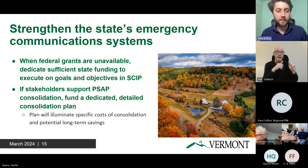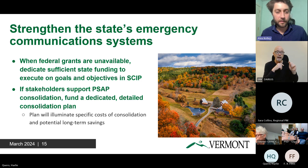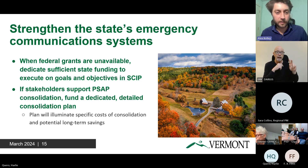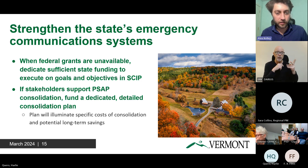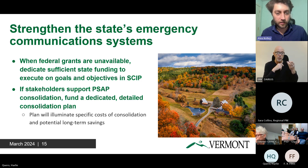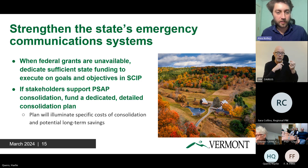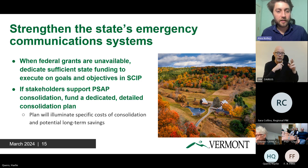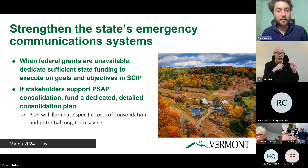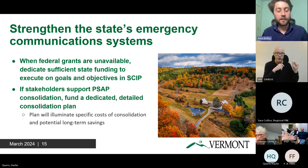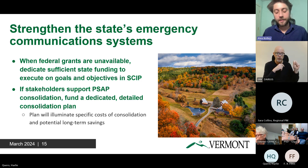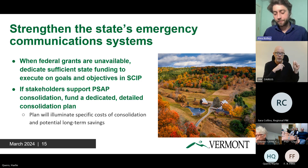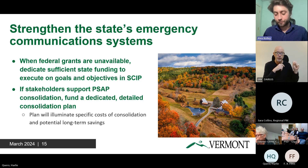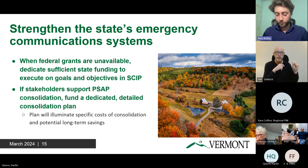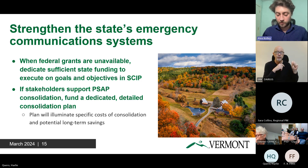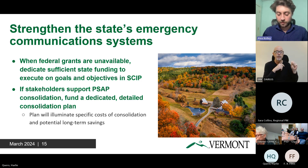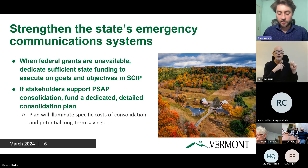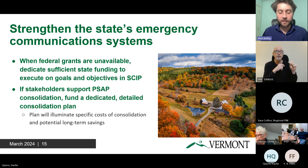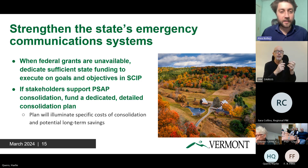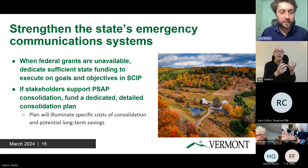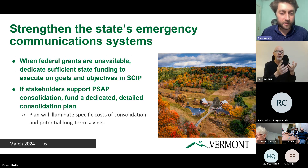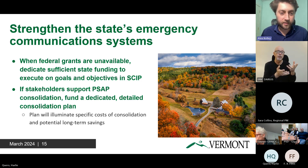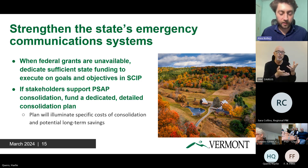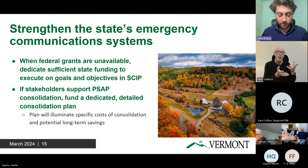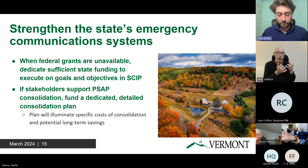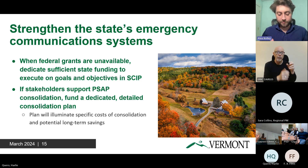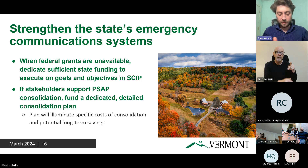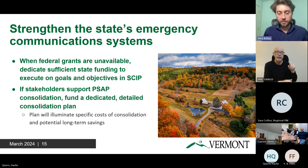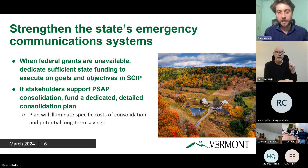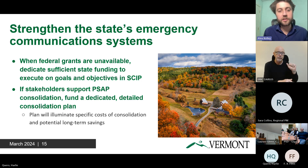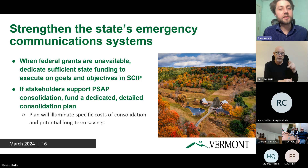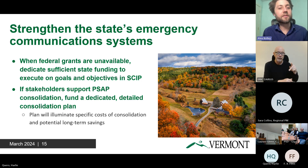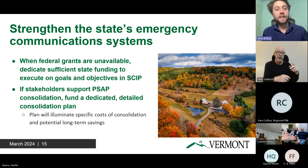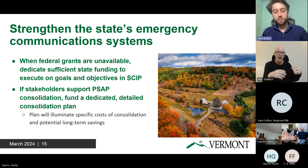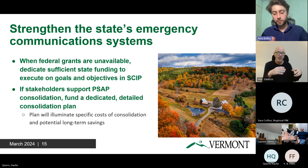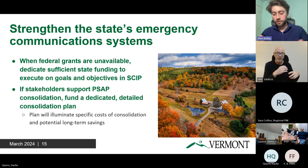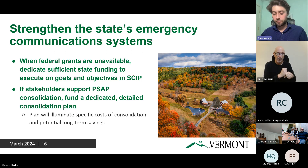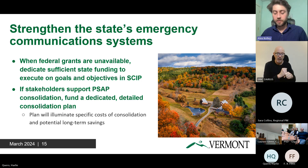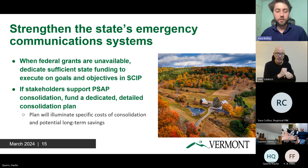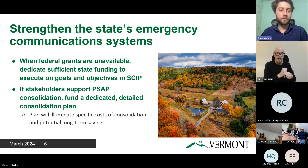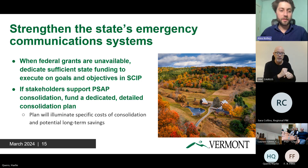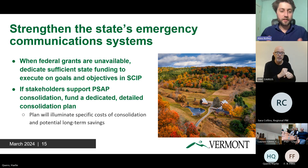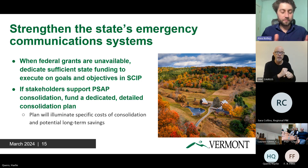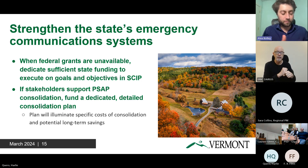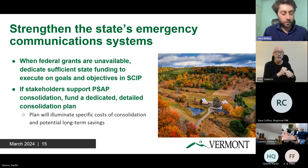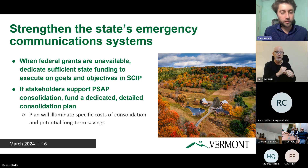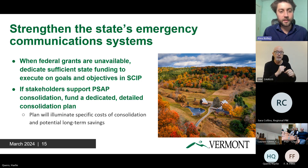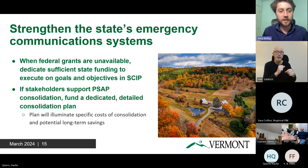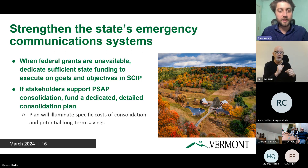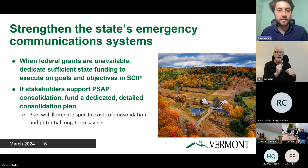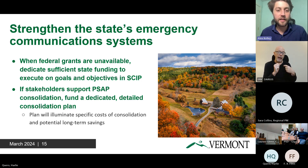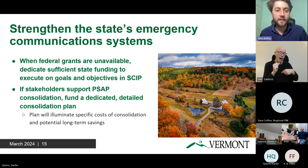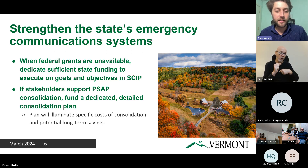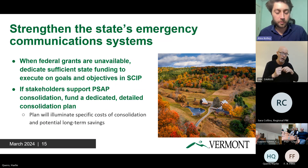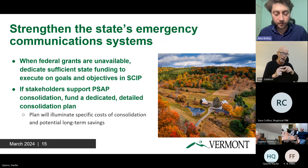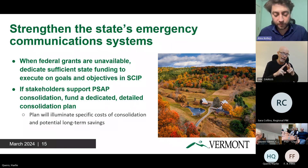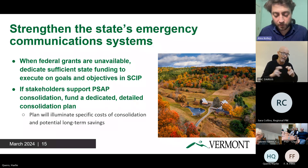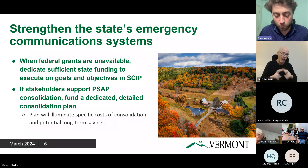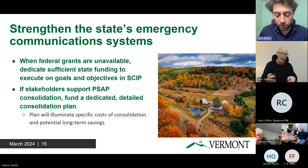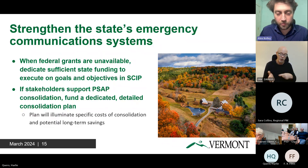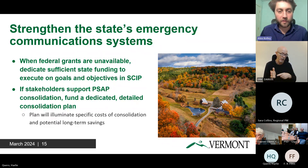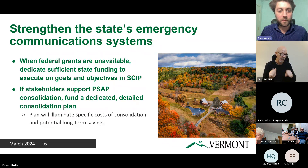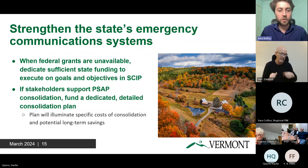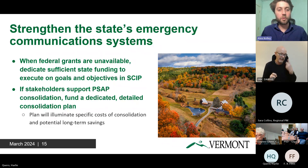PSAP consolidation, read our analysis of the implications of that, both the pros and the cons, and